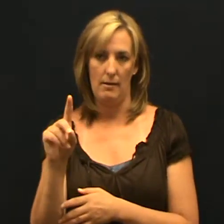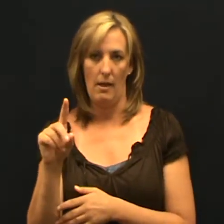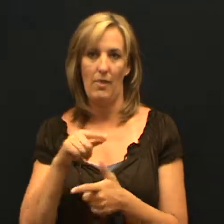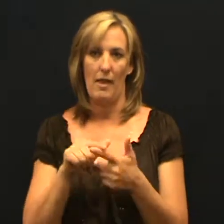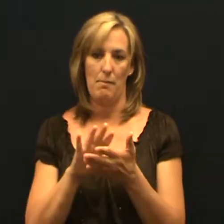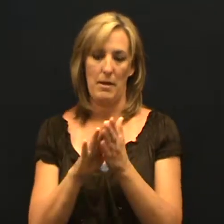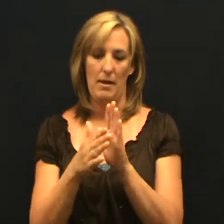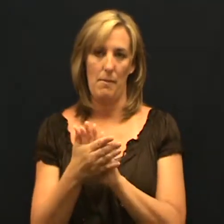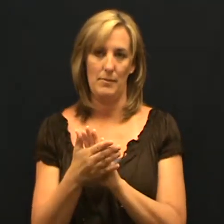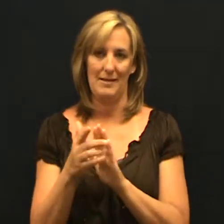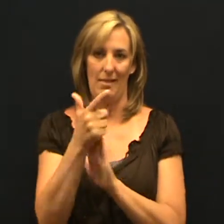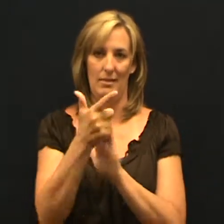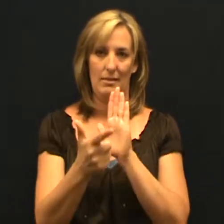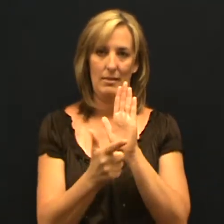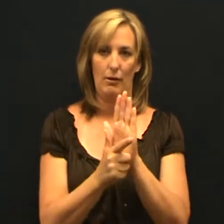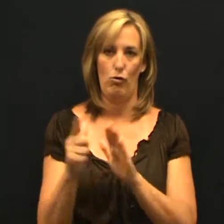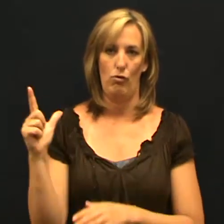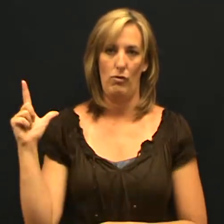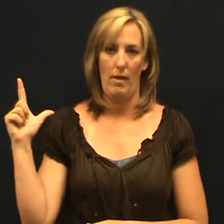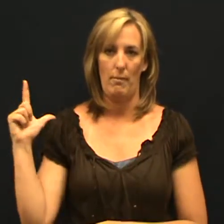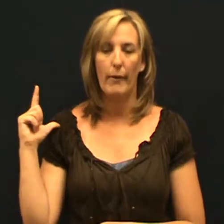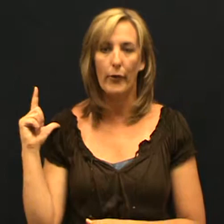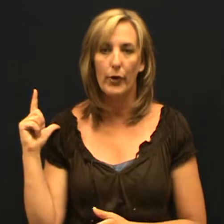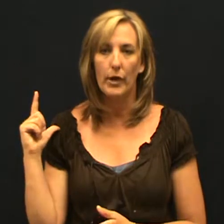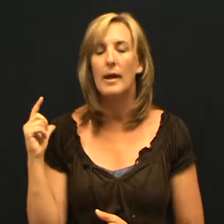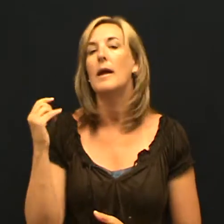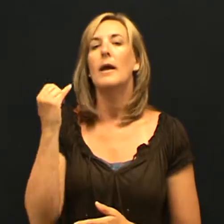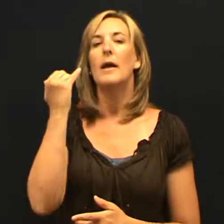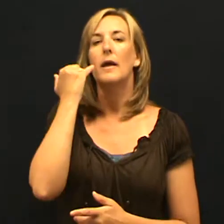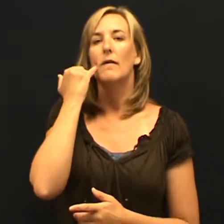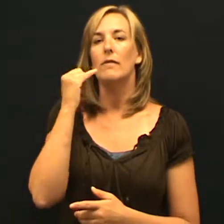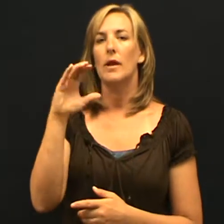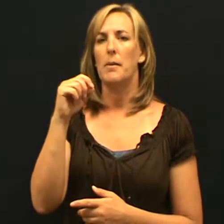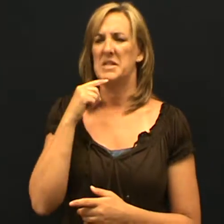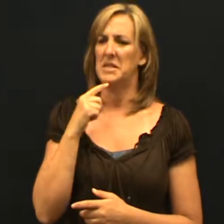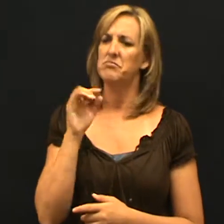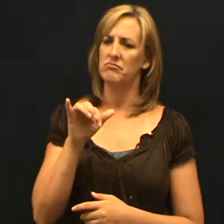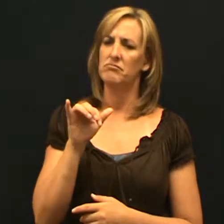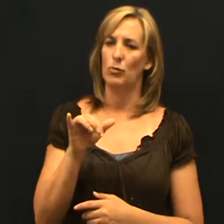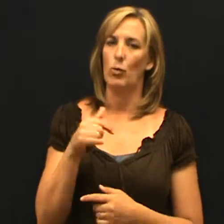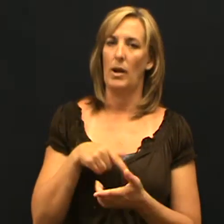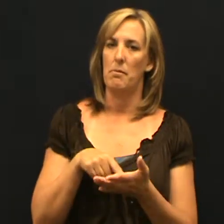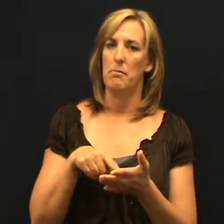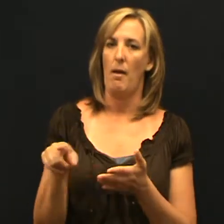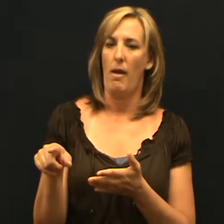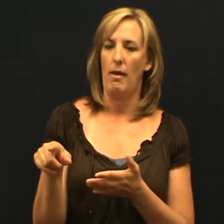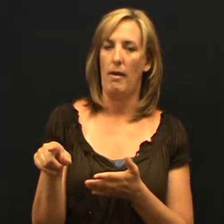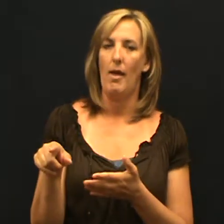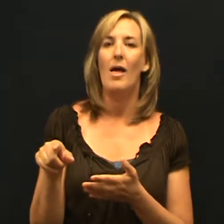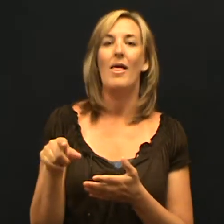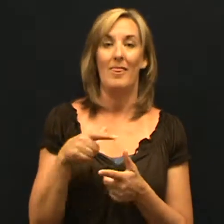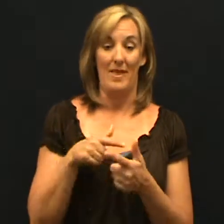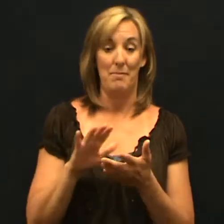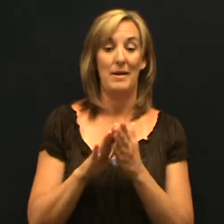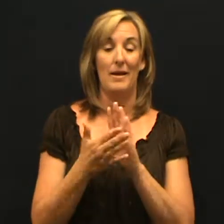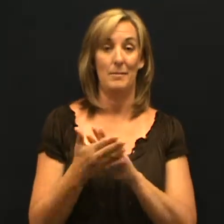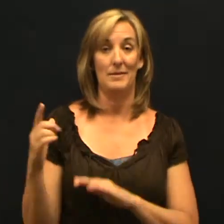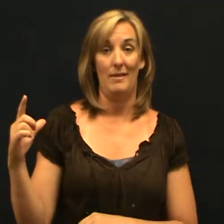we are going to pay a dividend. At that point, then it is a liability. They must pay that dividend. In order